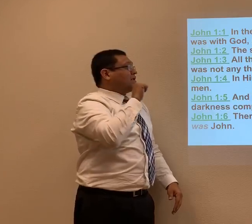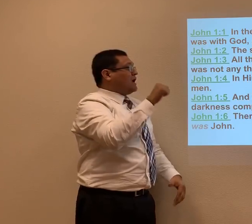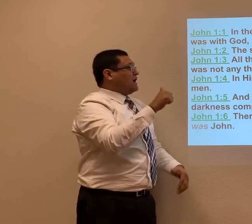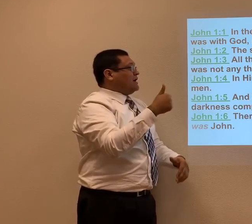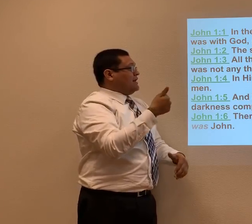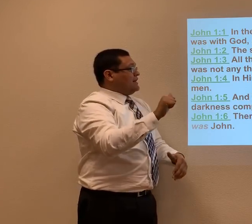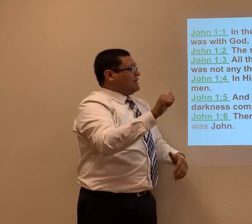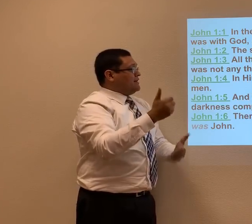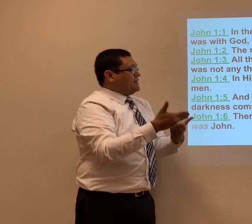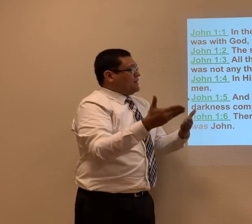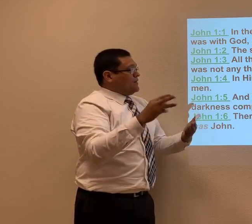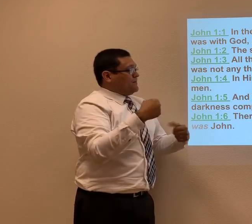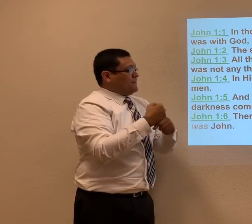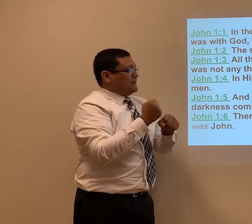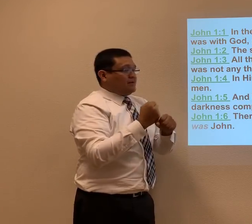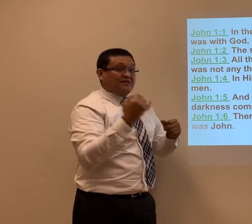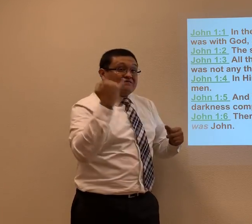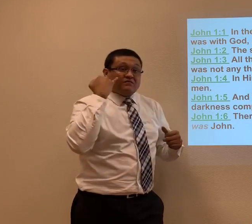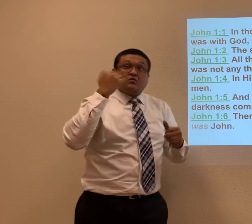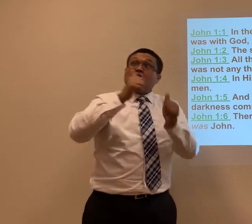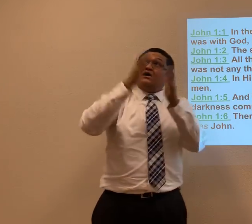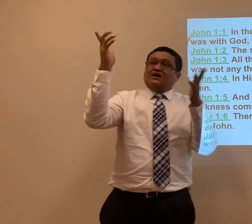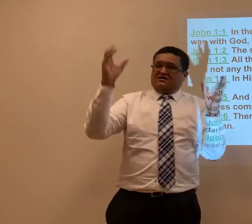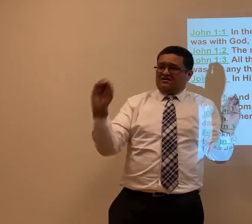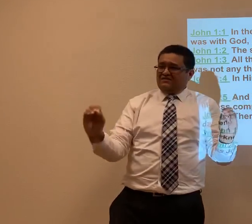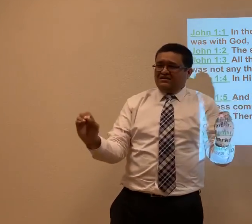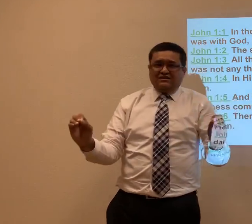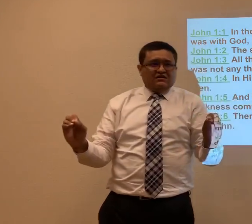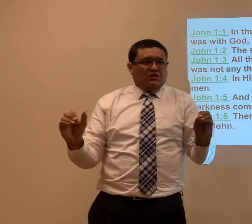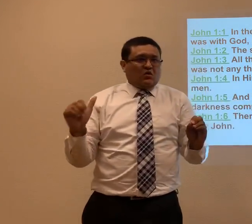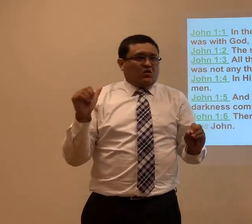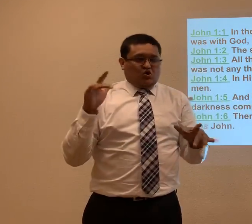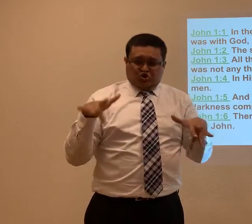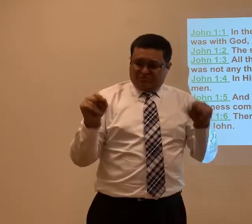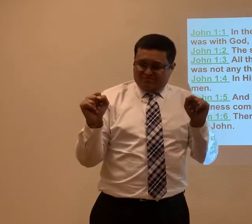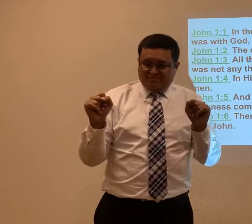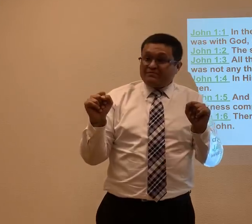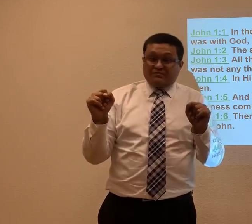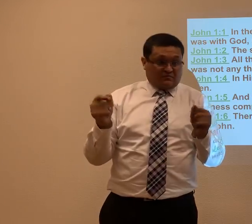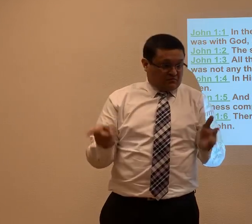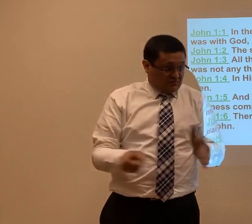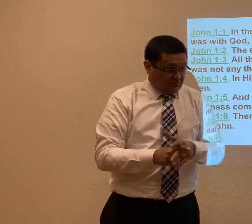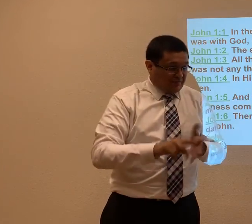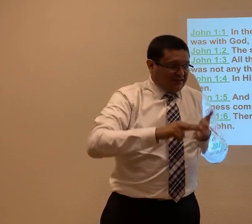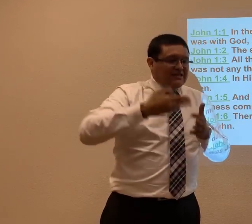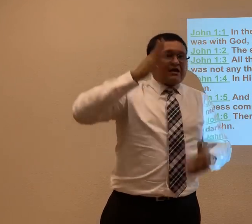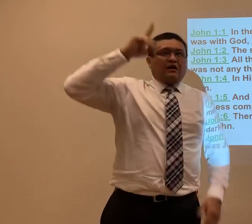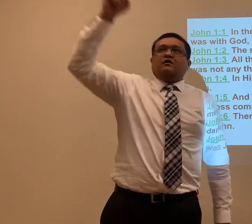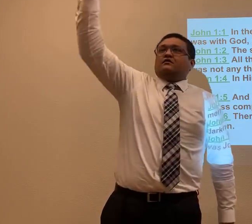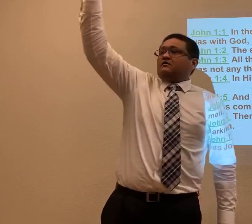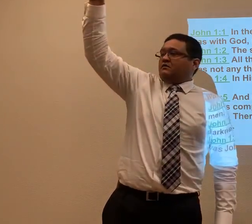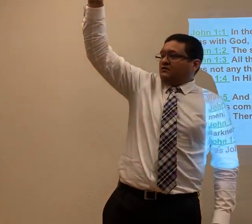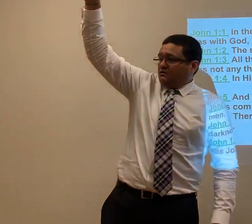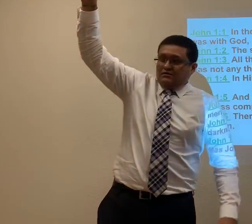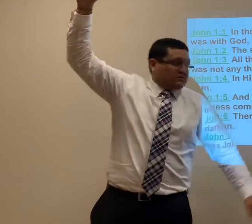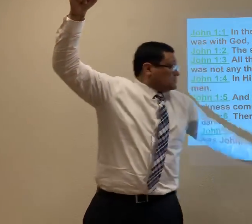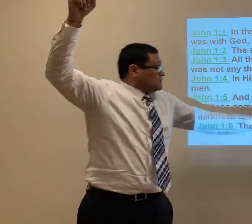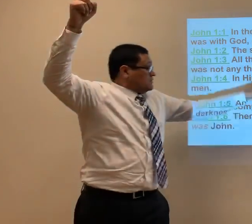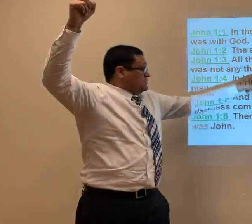not anything made that was made. So without him, there wouldn't be anything here. So it was God that